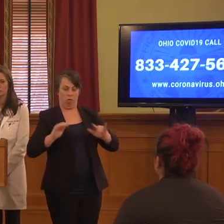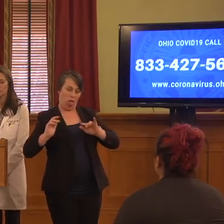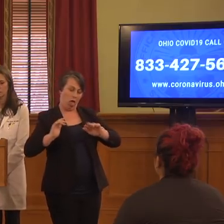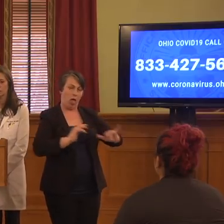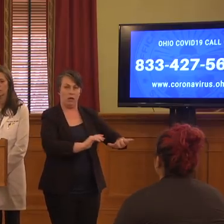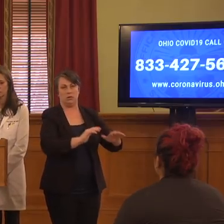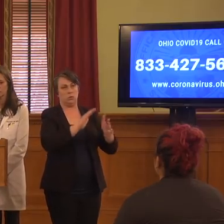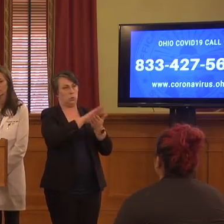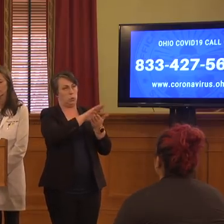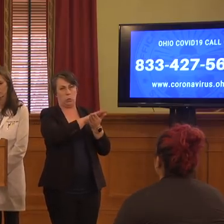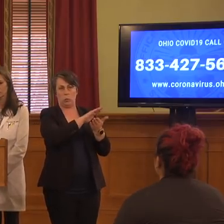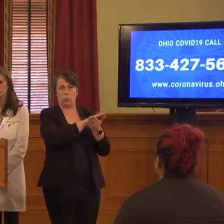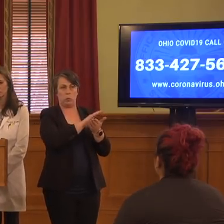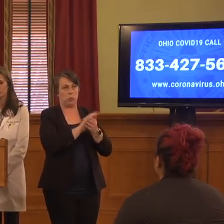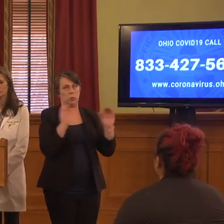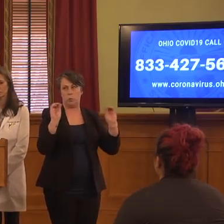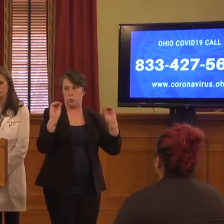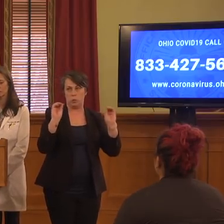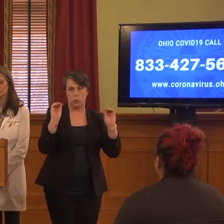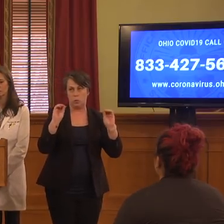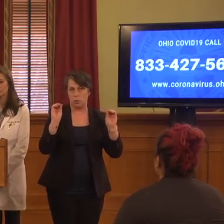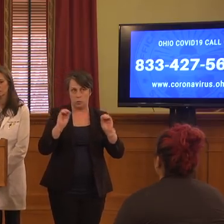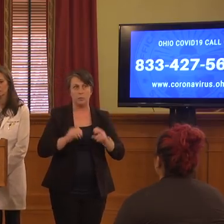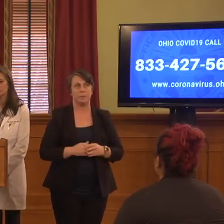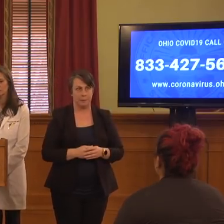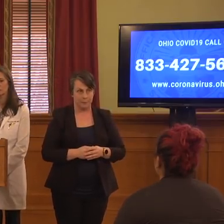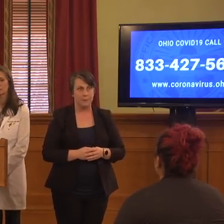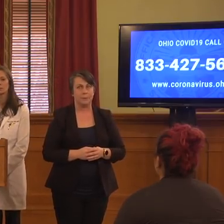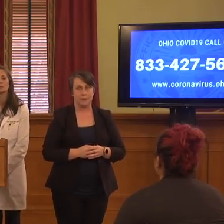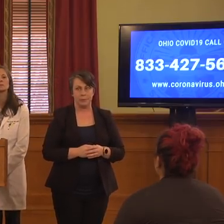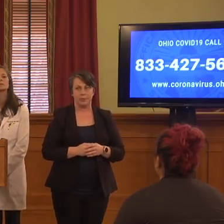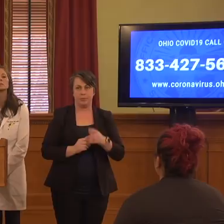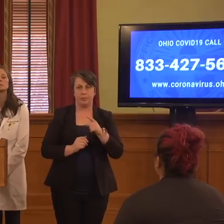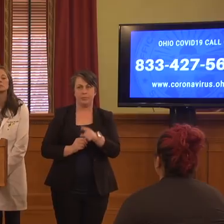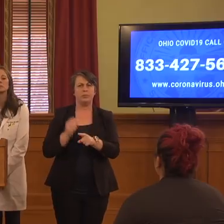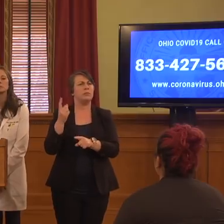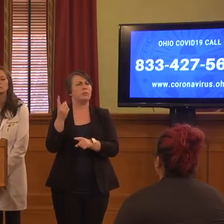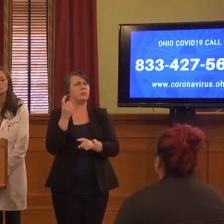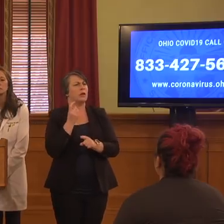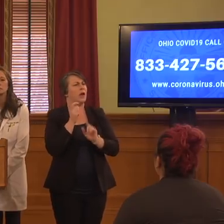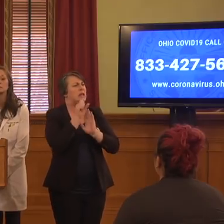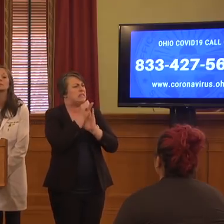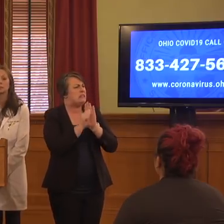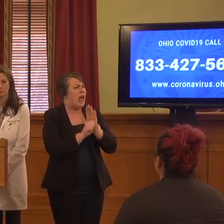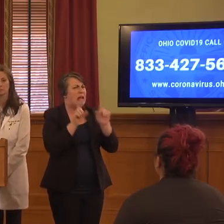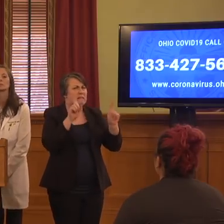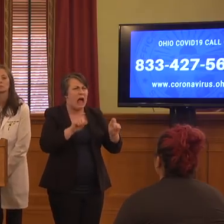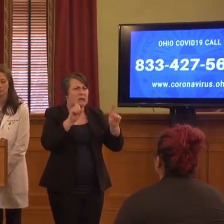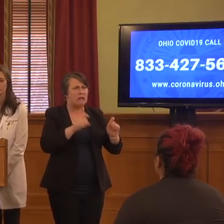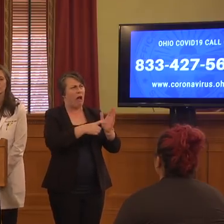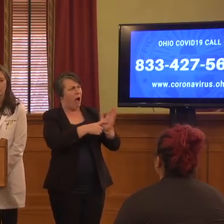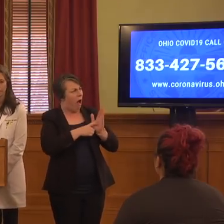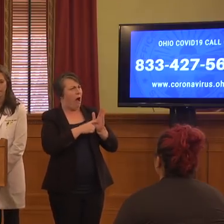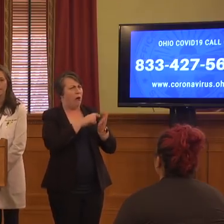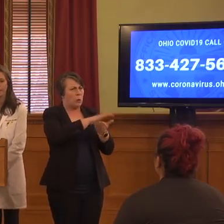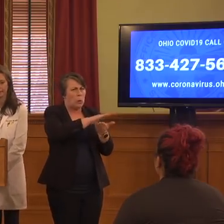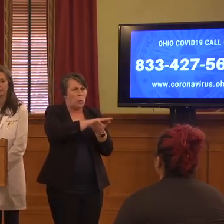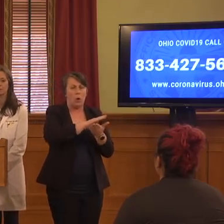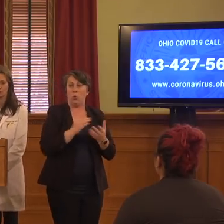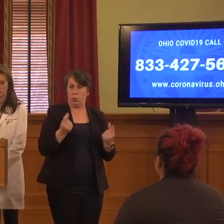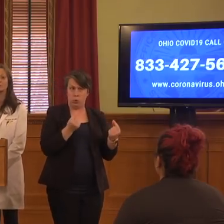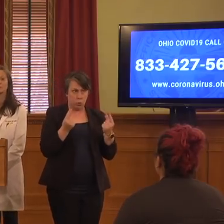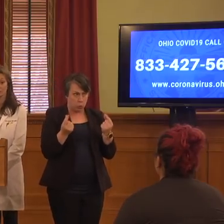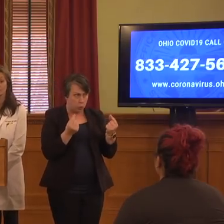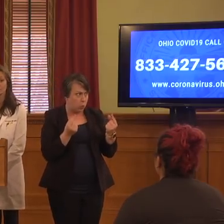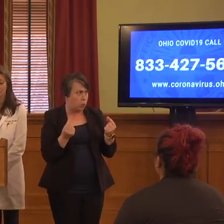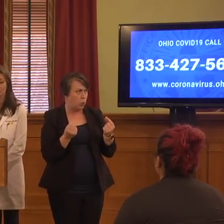3rd, which actually takes it into that's a Friday. So. How does this affect state testing, and is there any learning to be Look, from